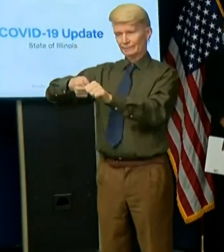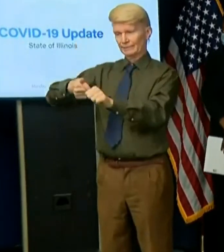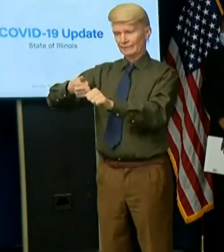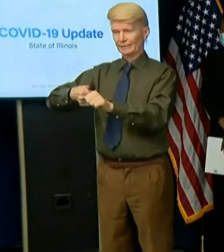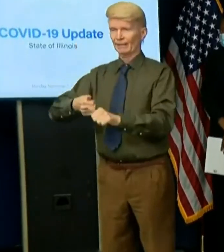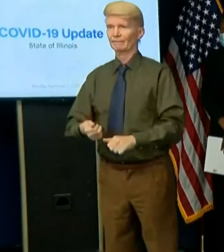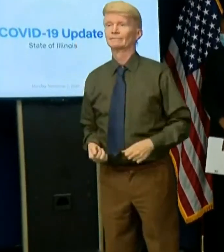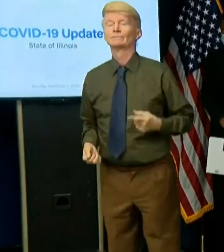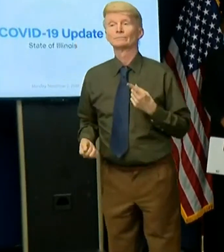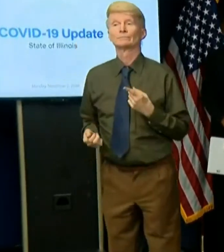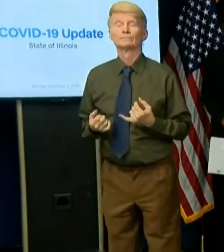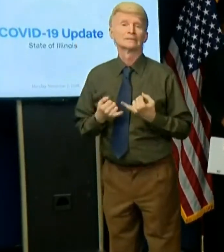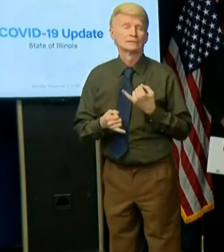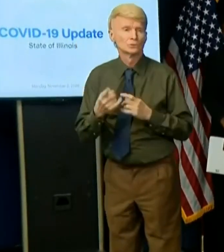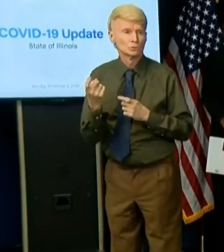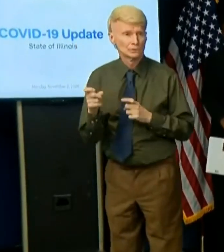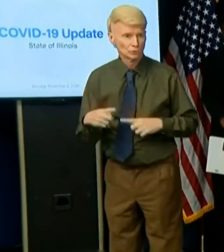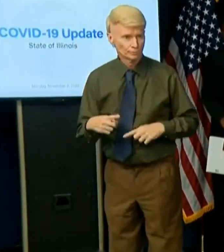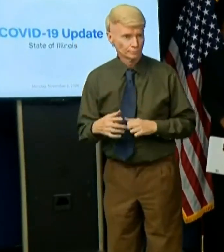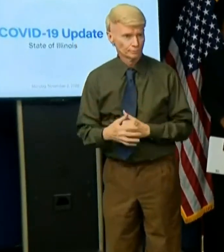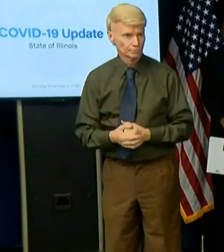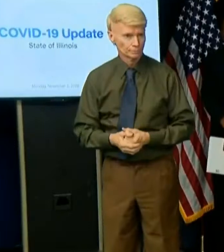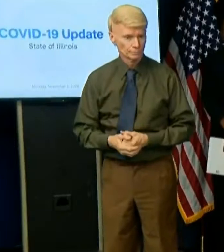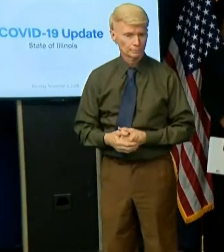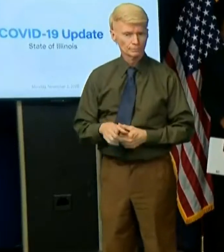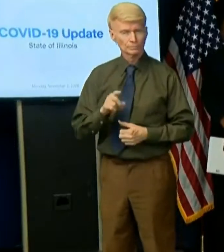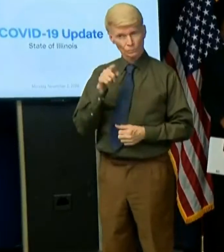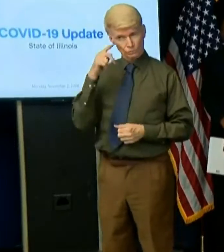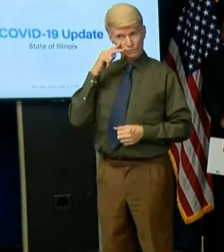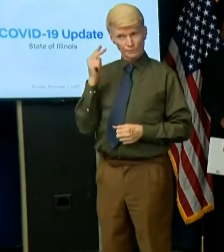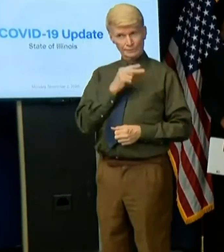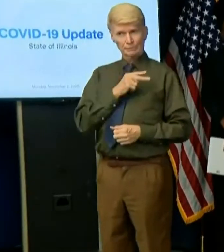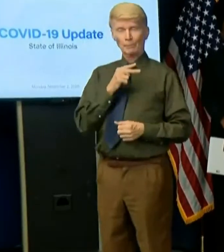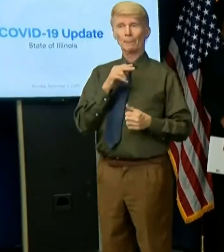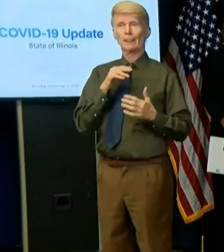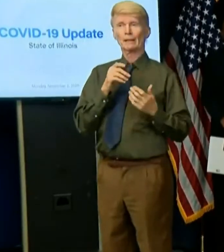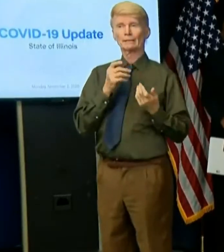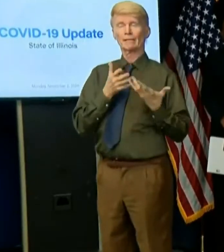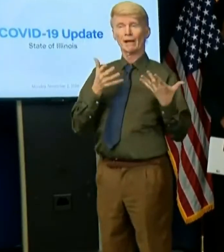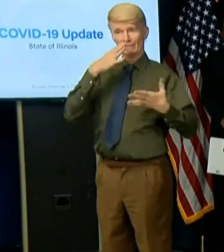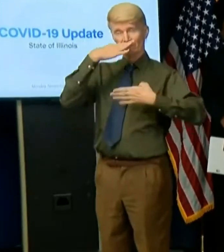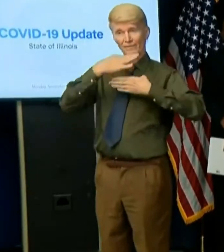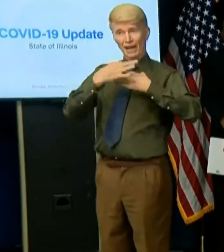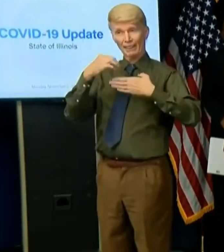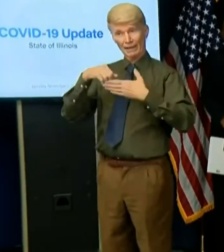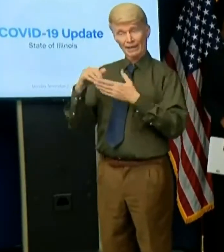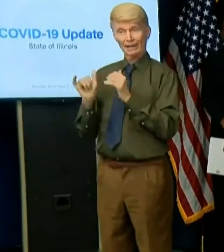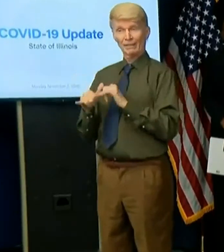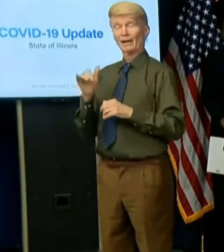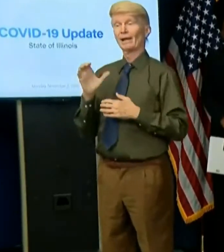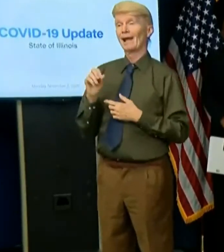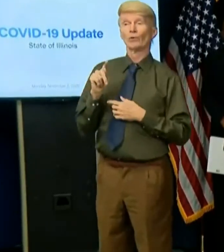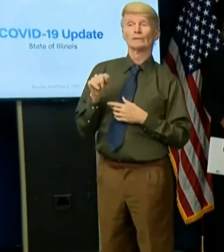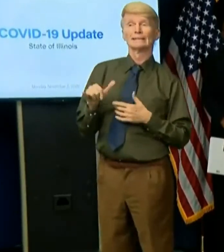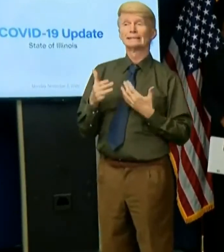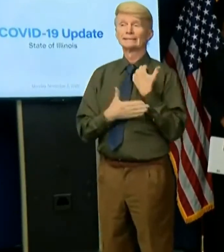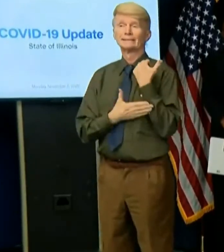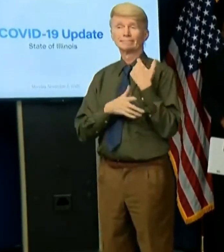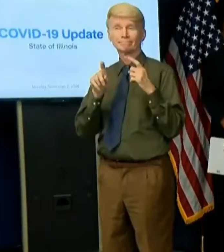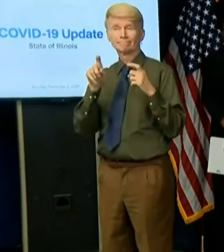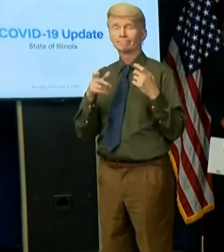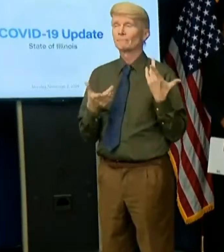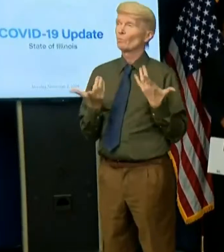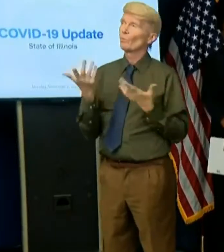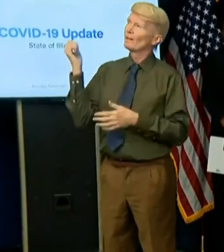one more question. Did you not have the same faith in the counties to do that, though? Well, we have a lot of faith in the counties, but remember the resources for making decisions, at